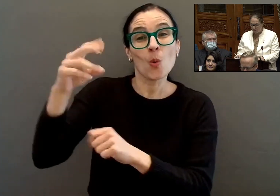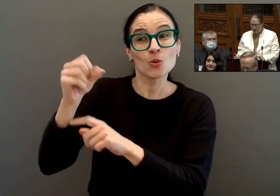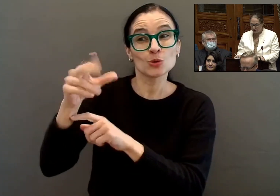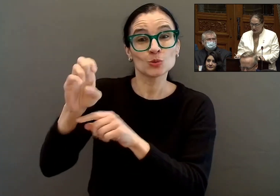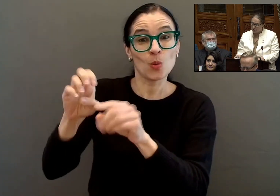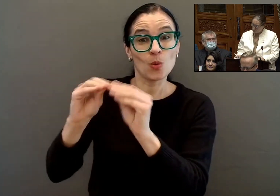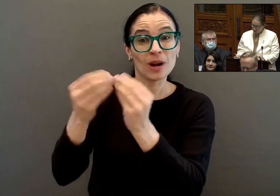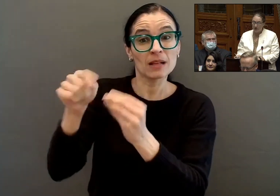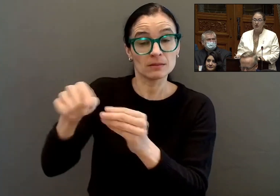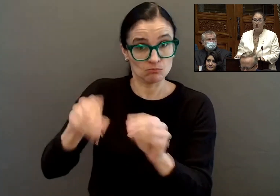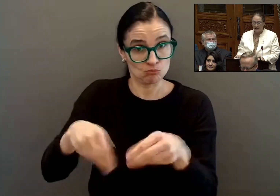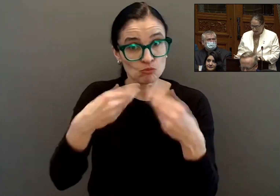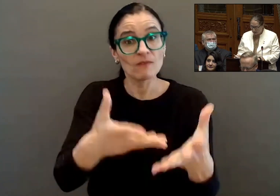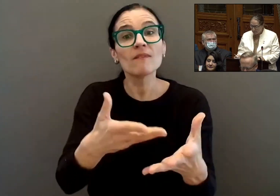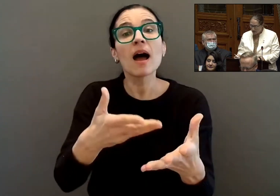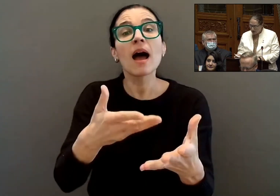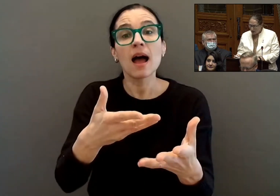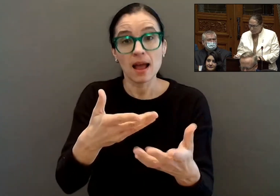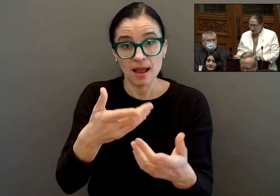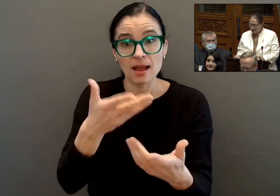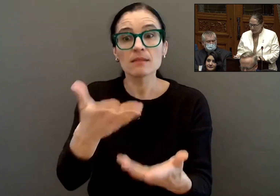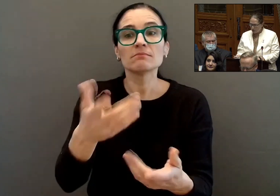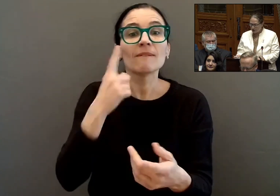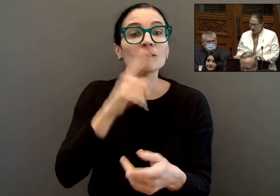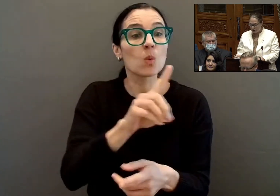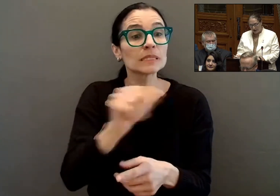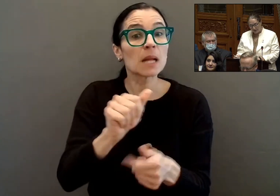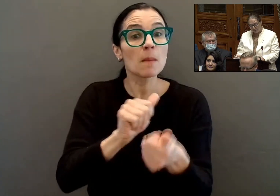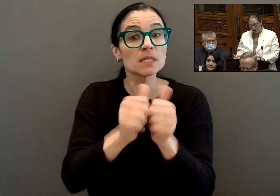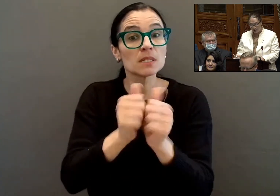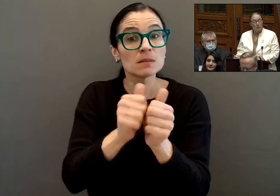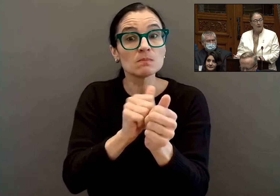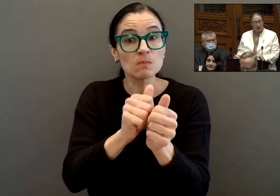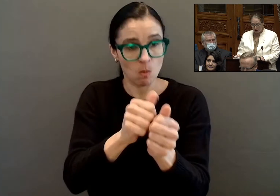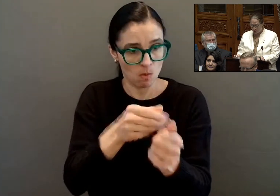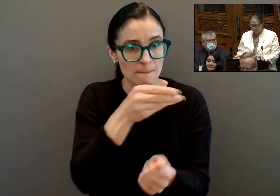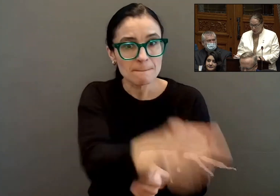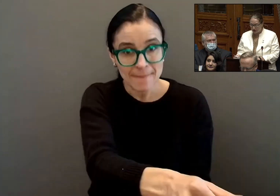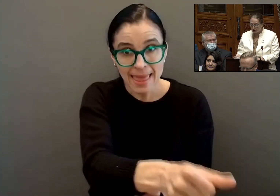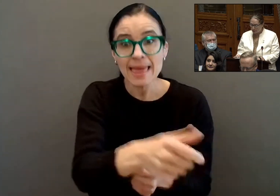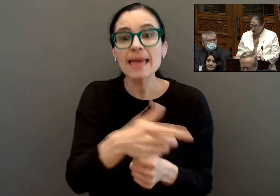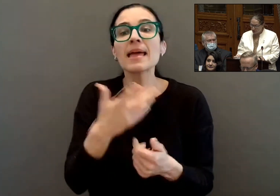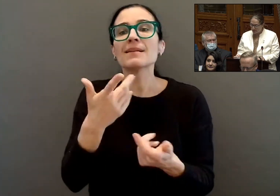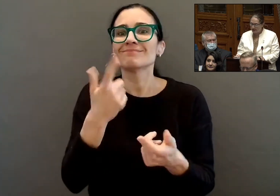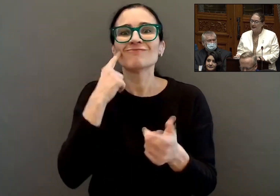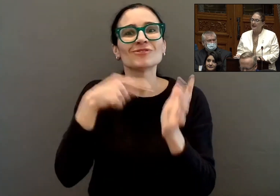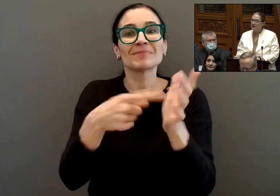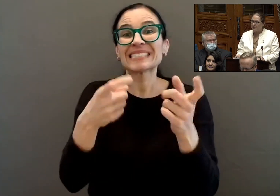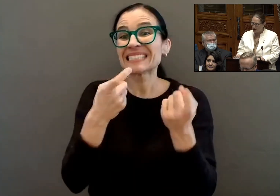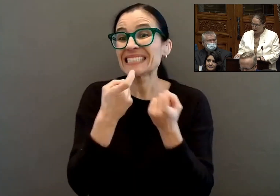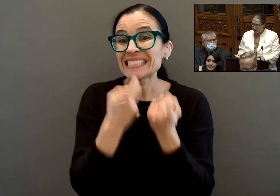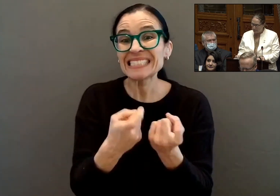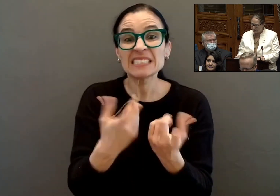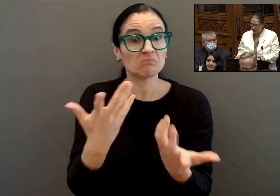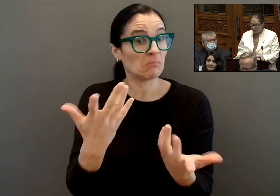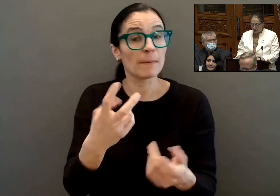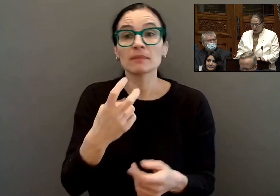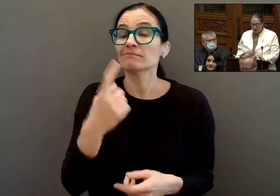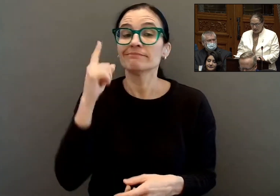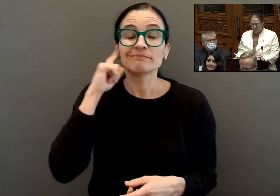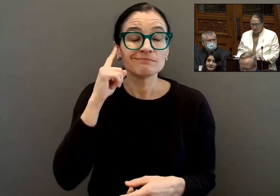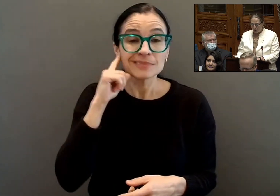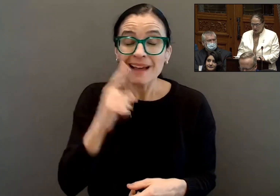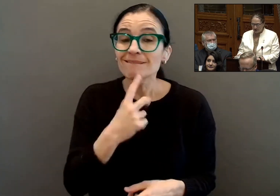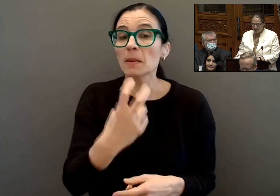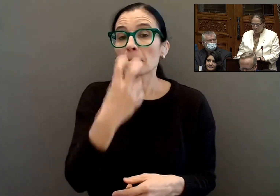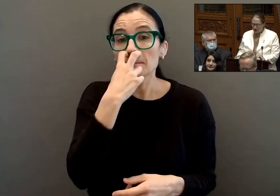snow sports, which is skiing, blind sports, deaf sports, wheelchair sports, sports ability, and Special Olympics.